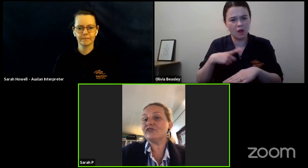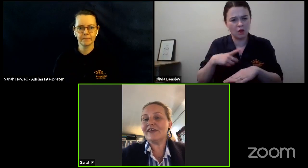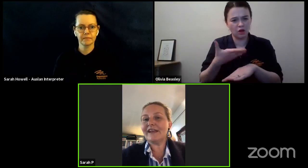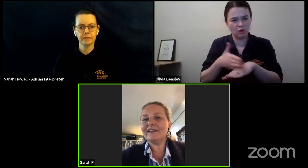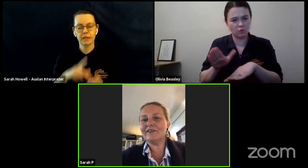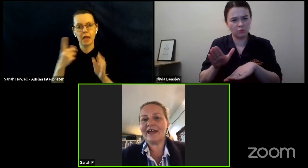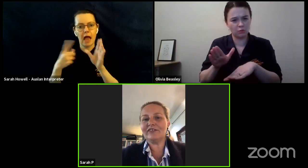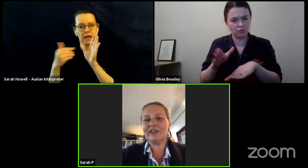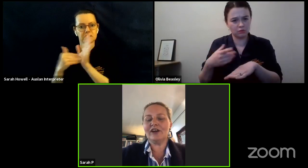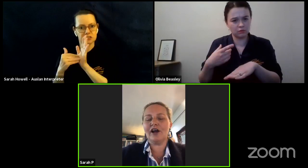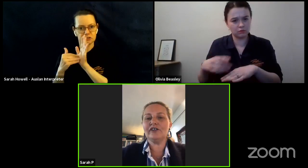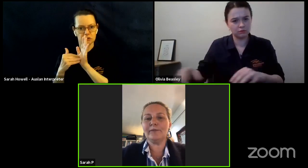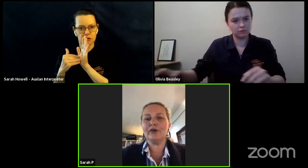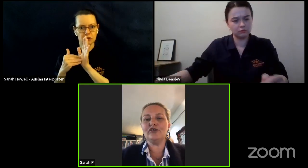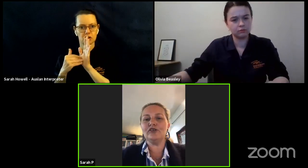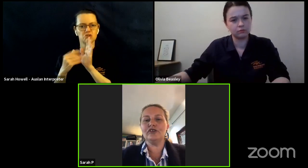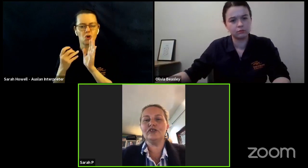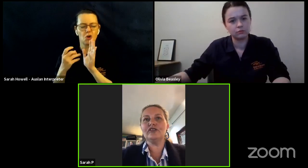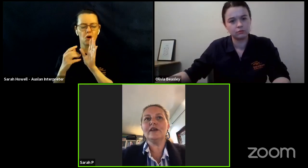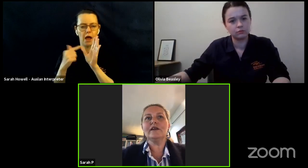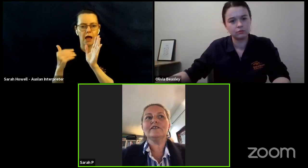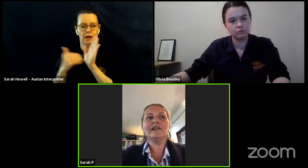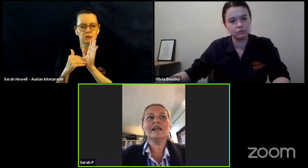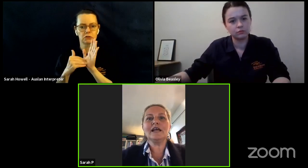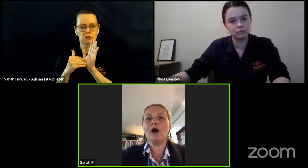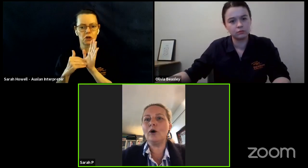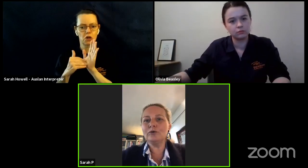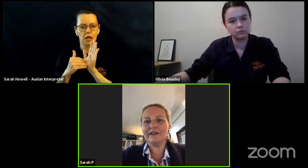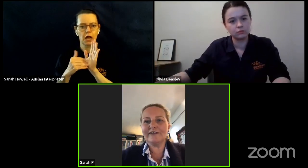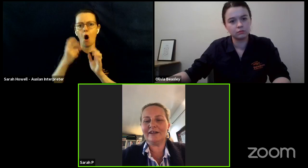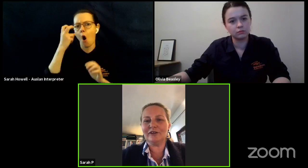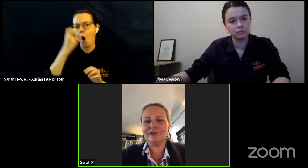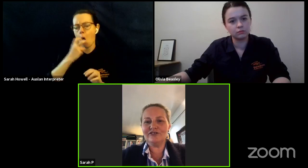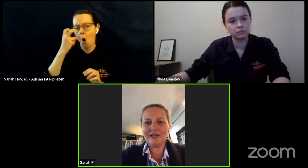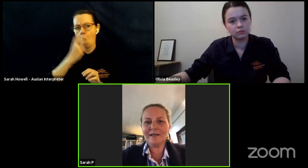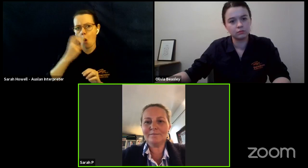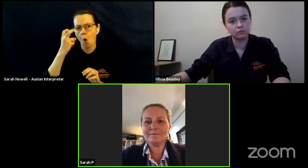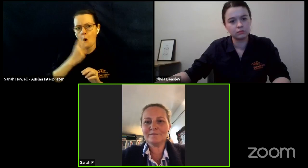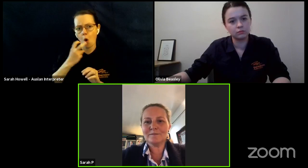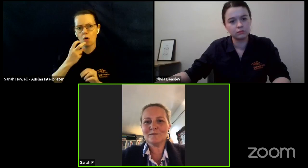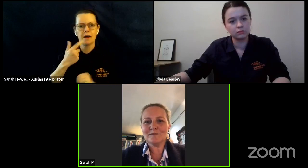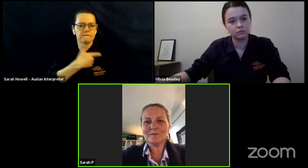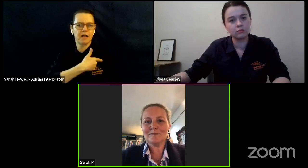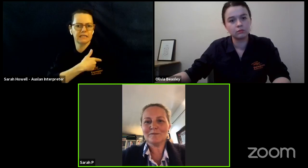The AstraZeneca vaccine, I suppose, uses slightly older technology